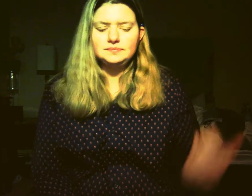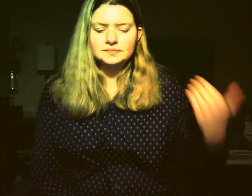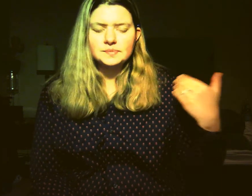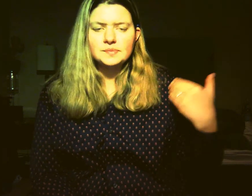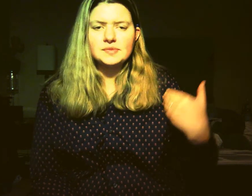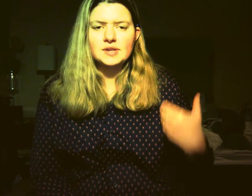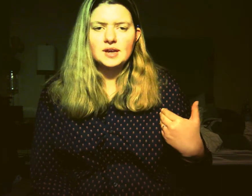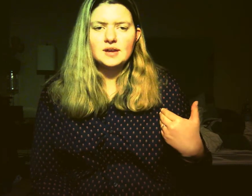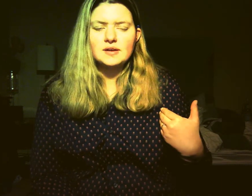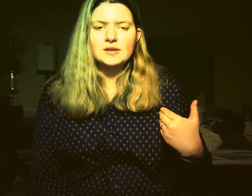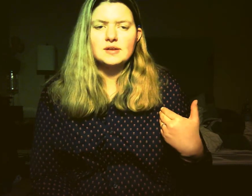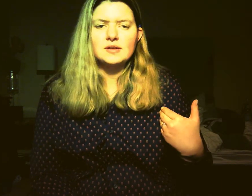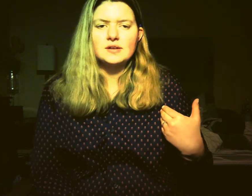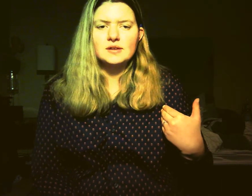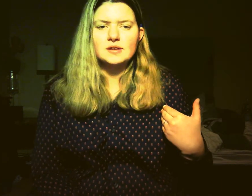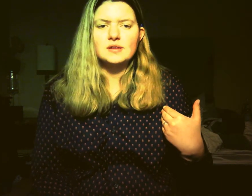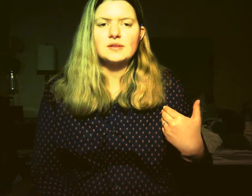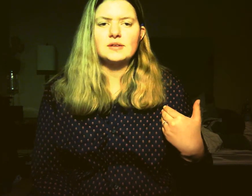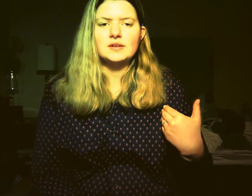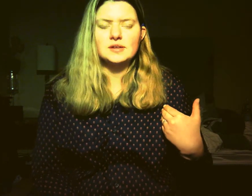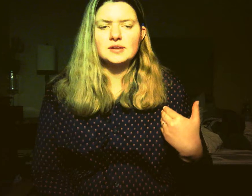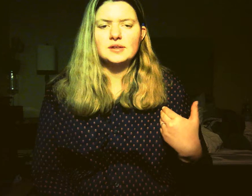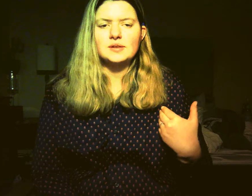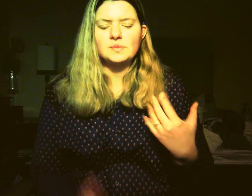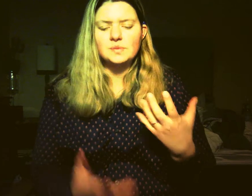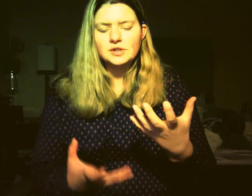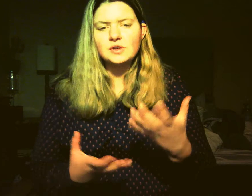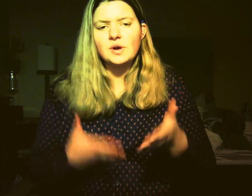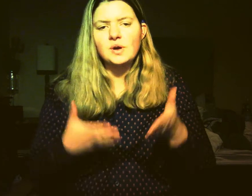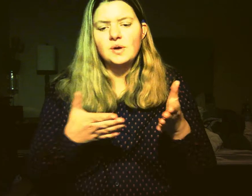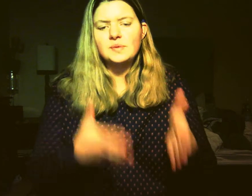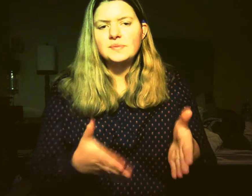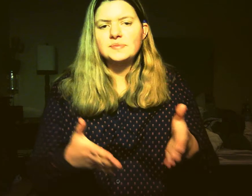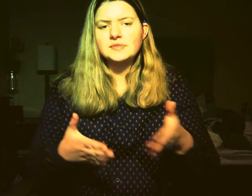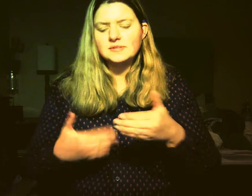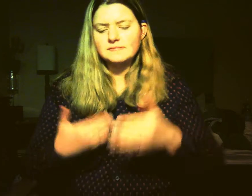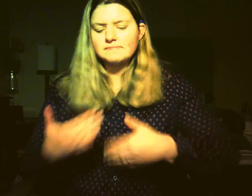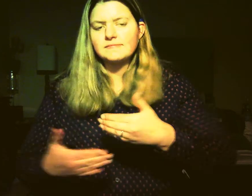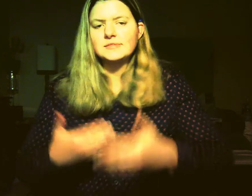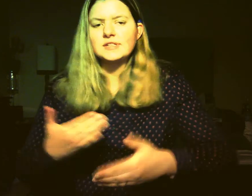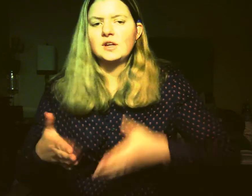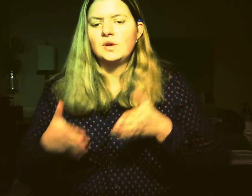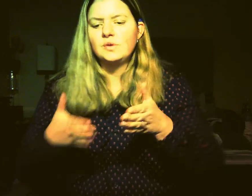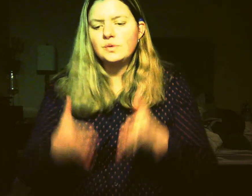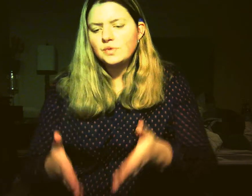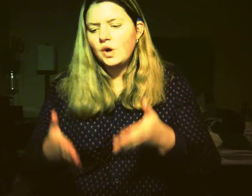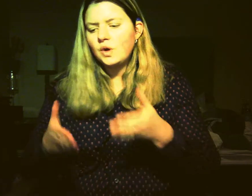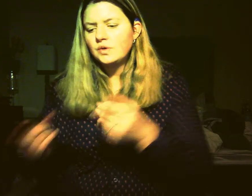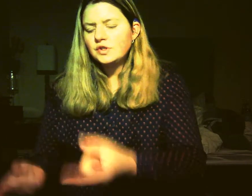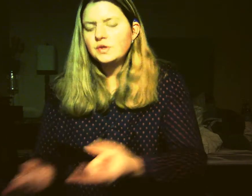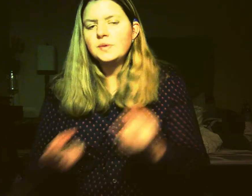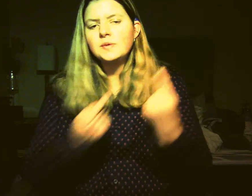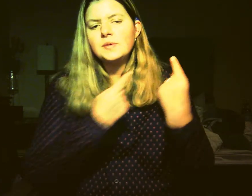And I want to go down every road too